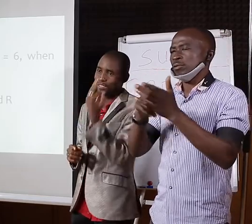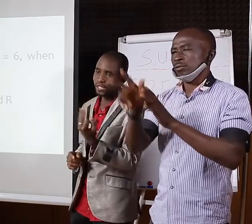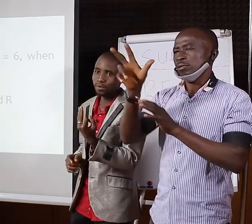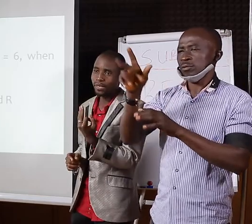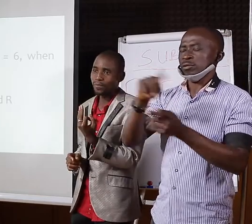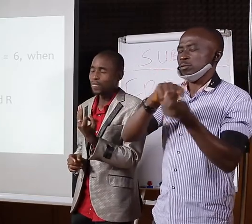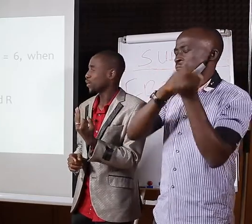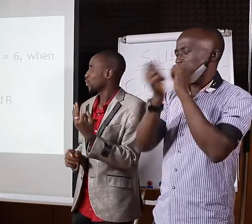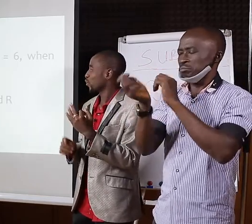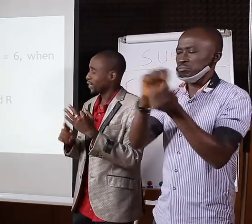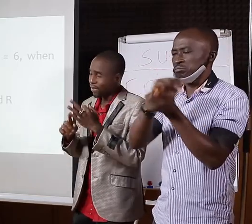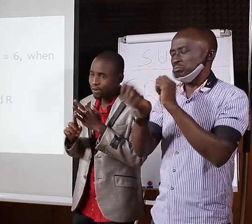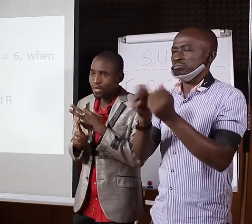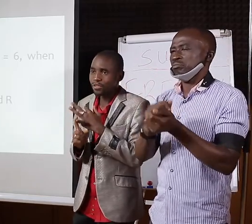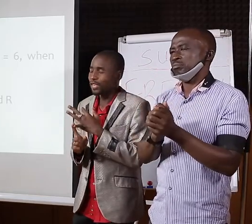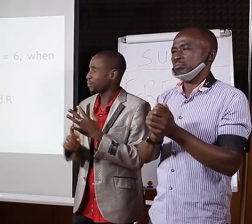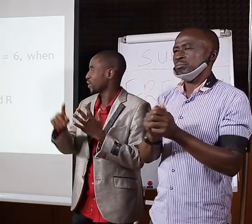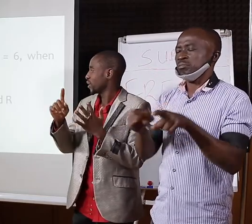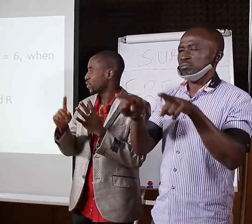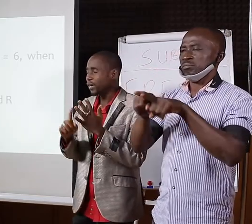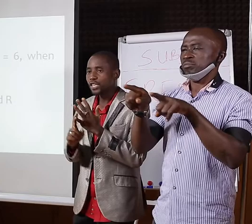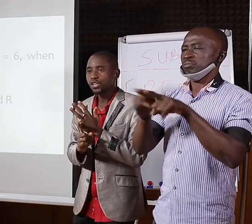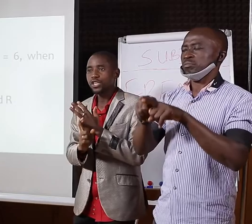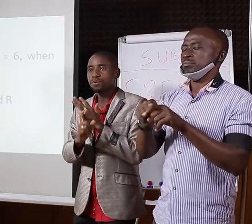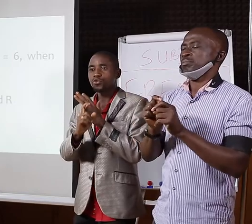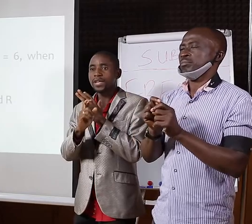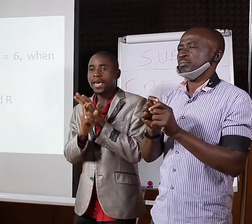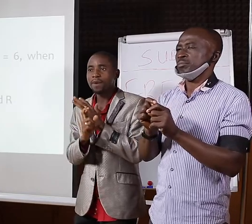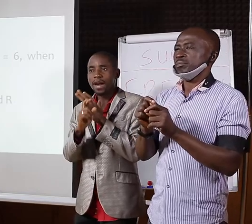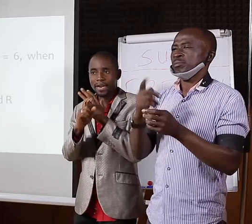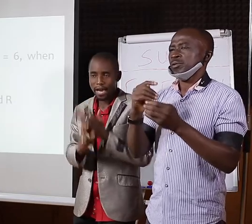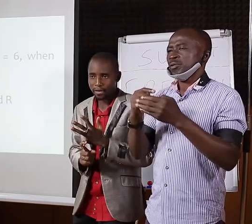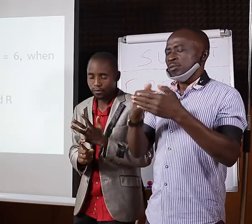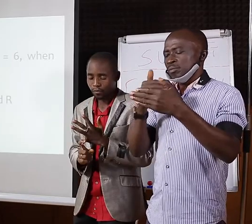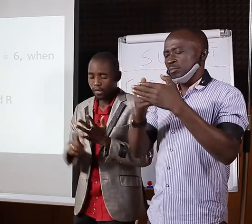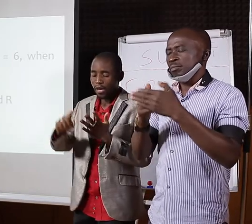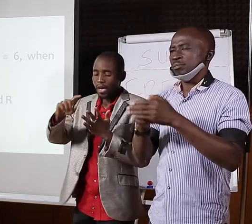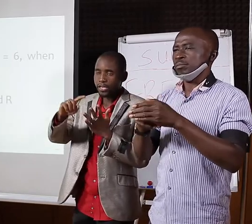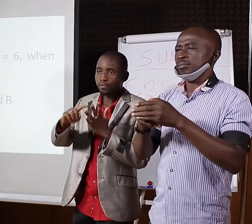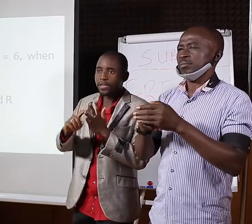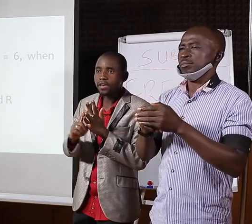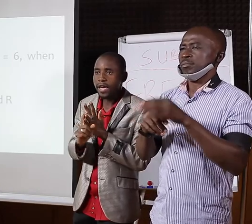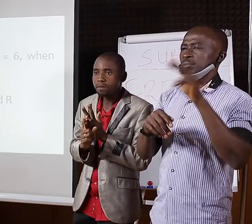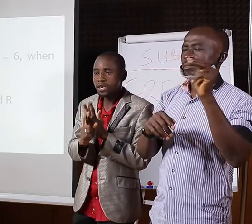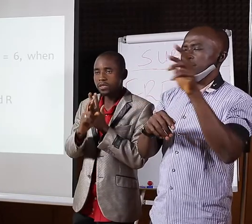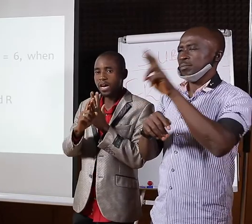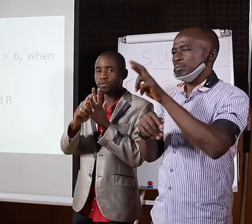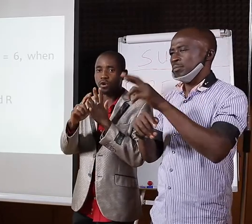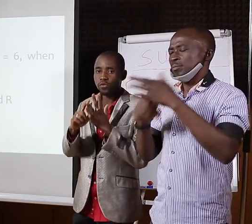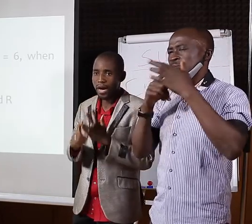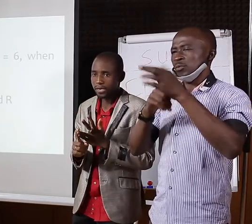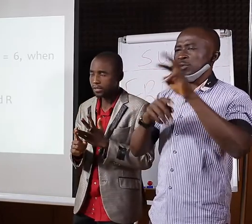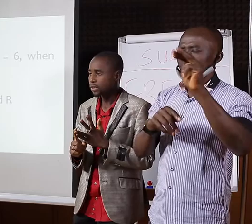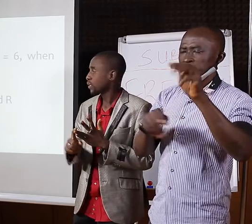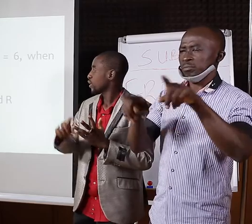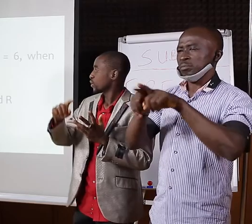used interchangeably, so they remain the same. The relationship between M and R. Express M in terms